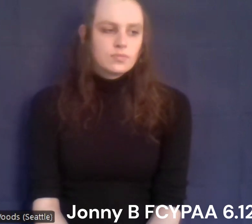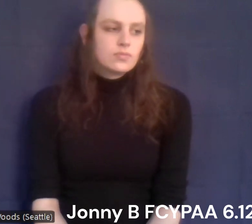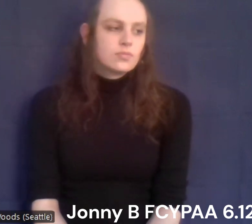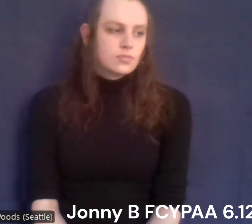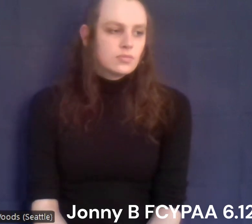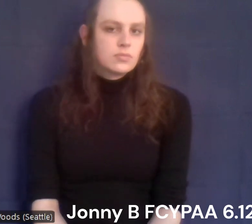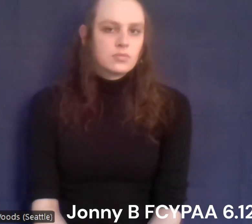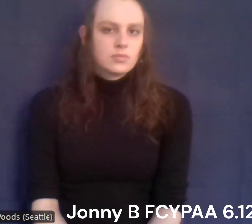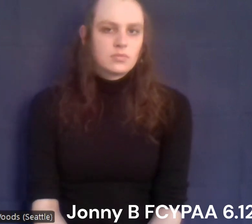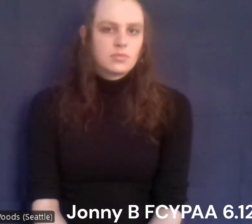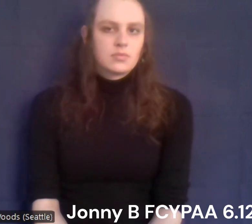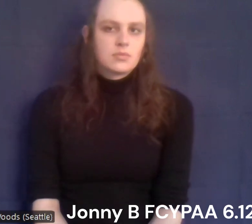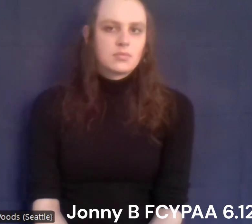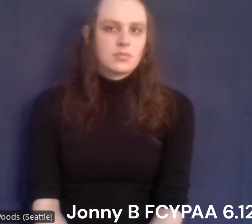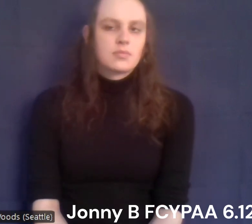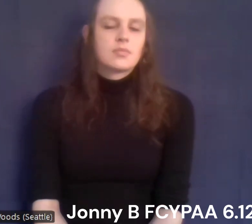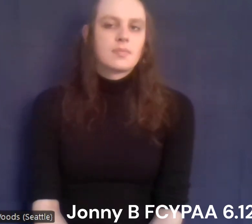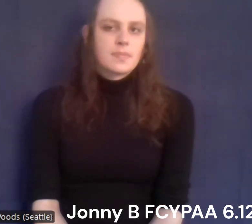I like to just bring up like